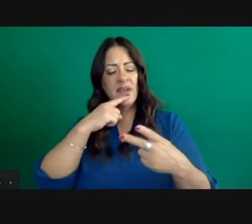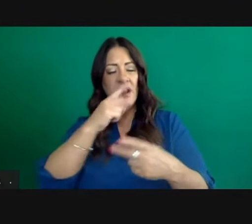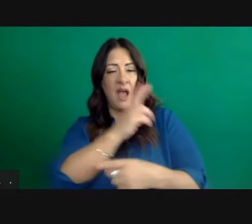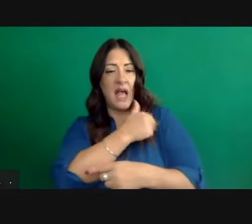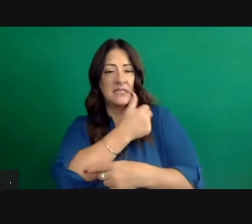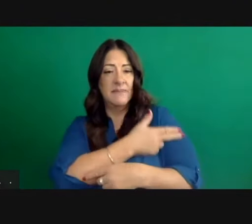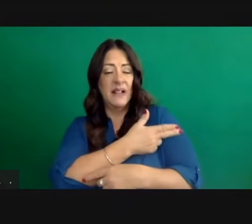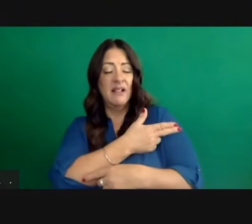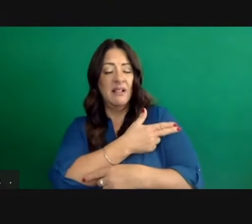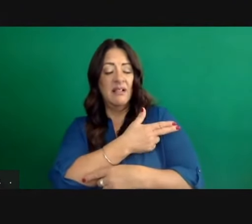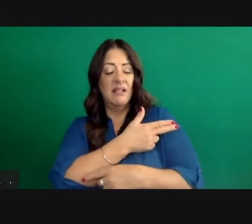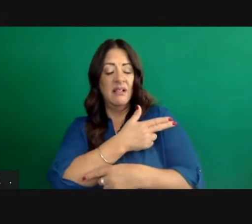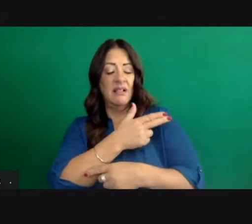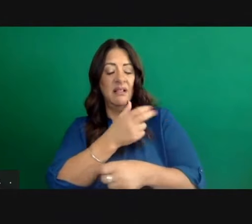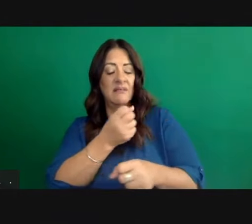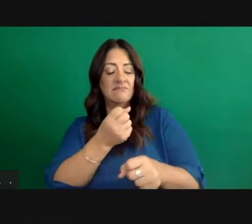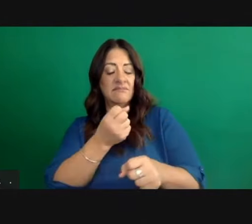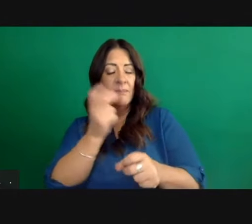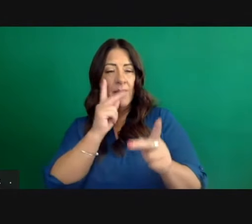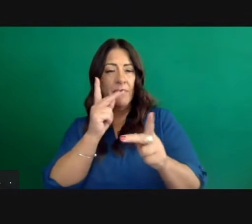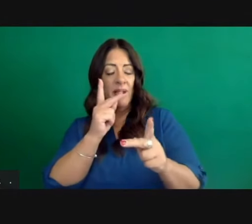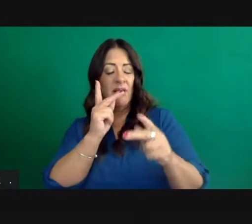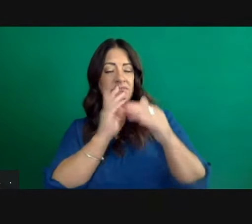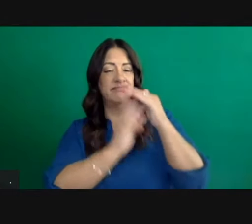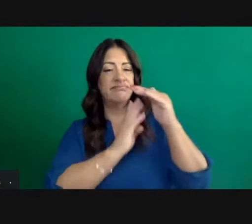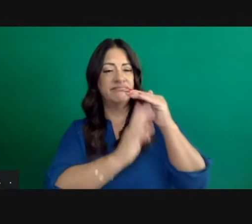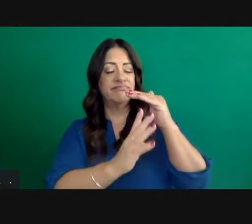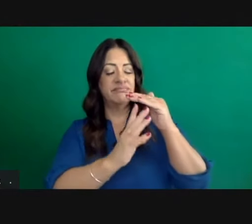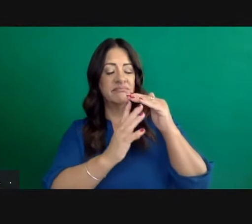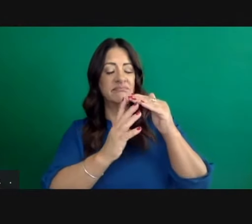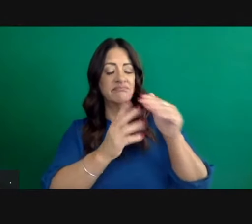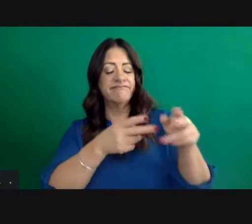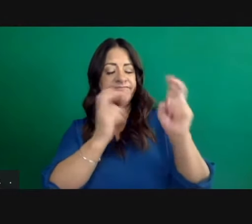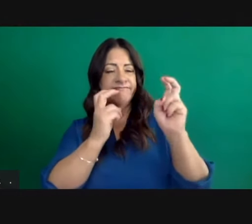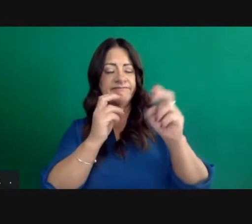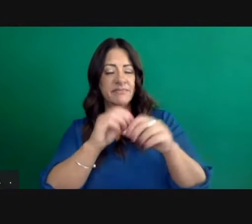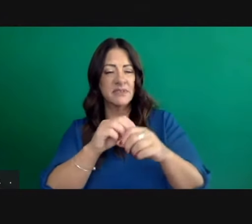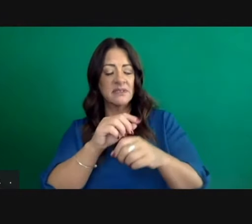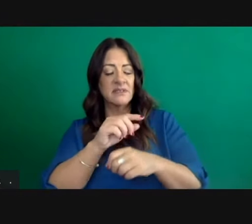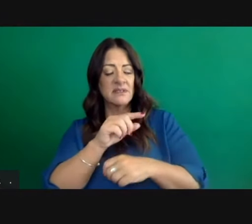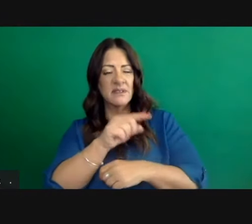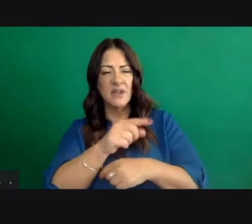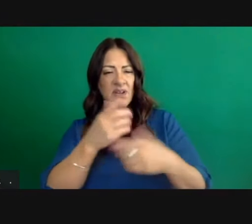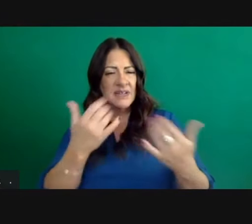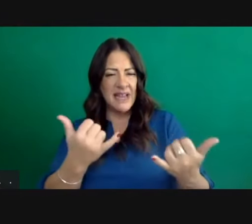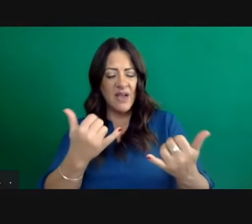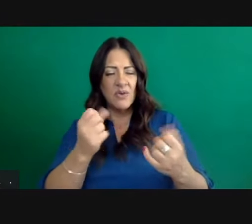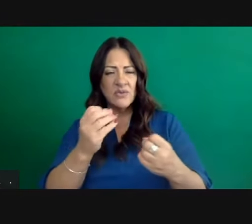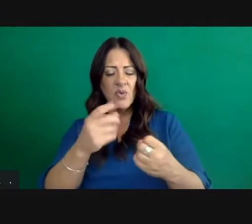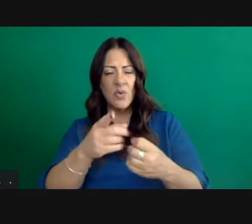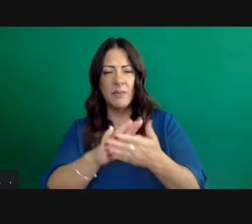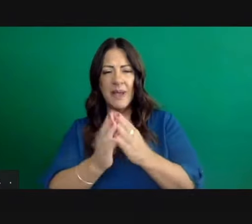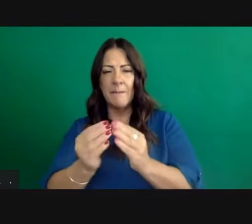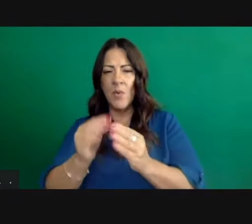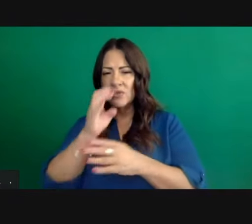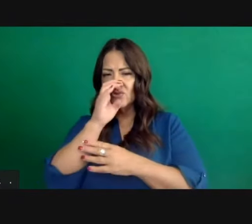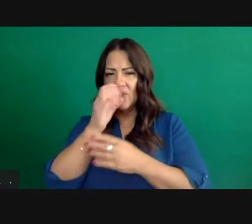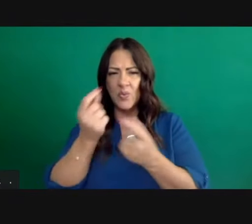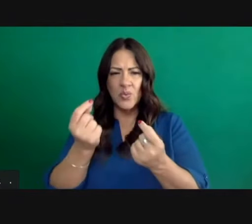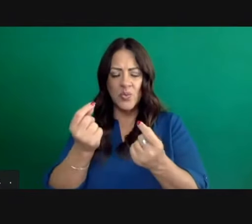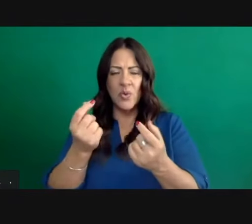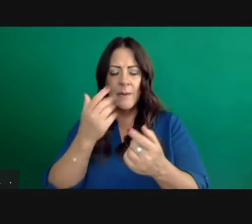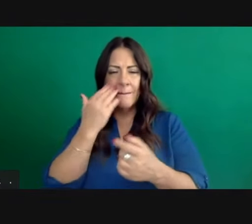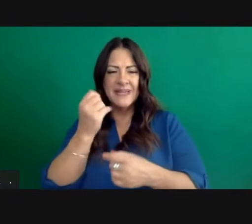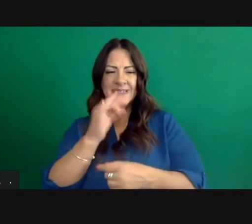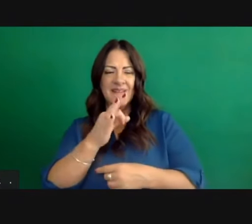of calls recently for less stringent, faster reopening pace due to the fact that